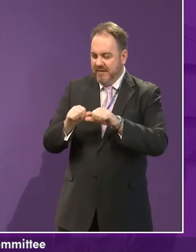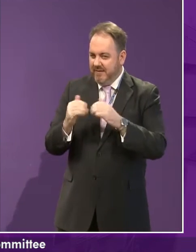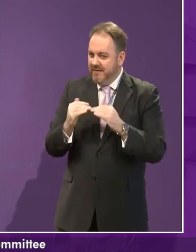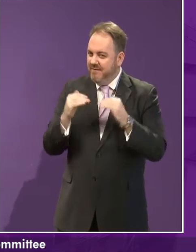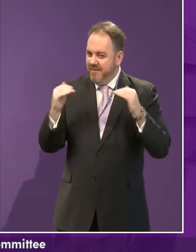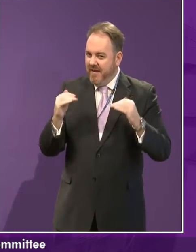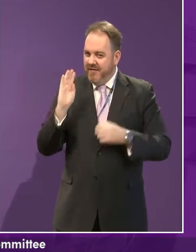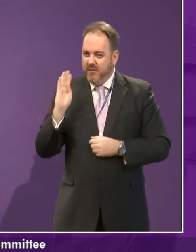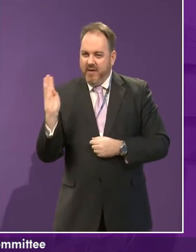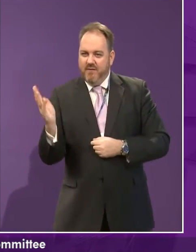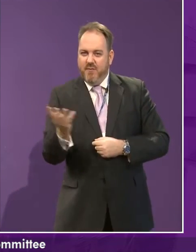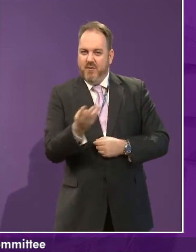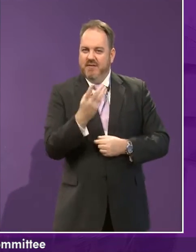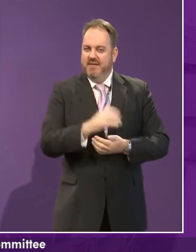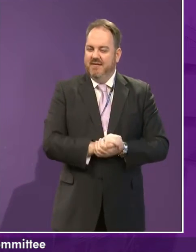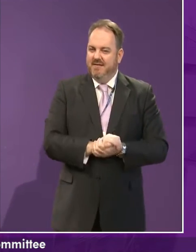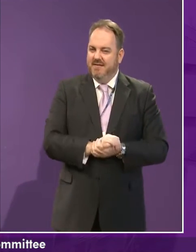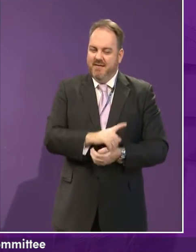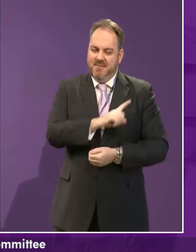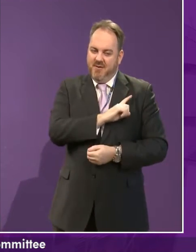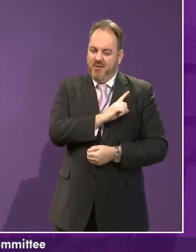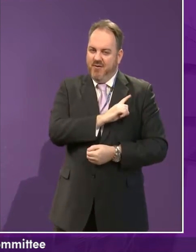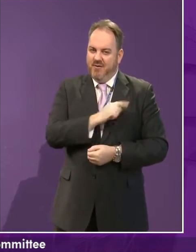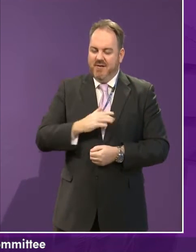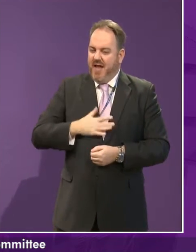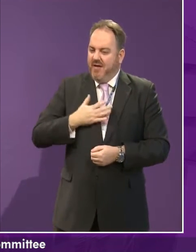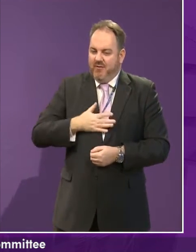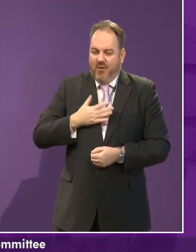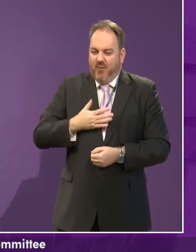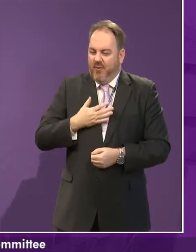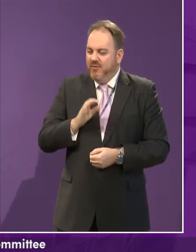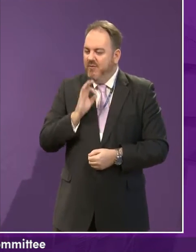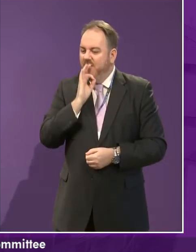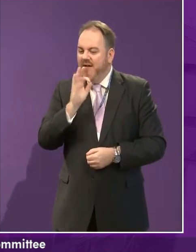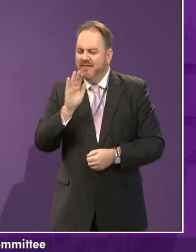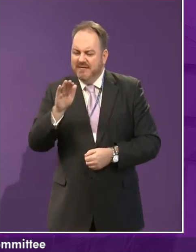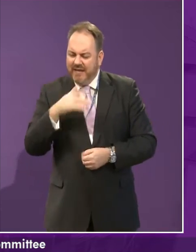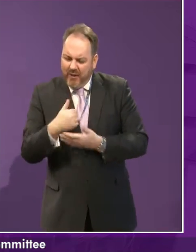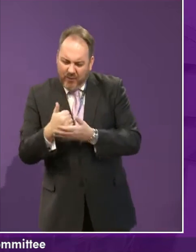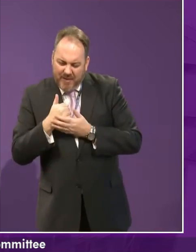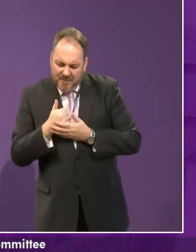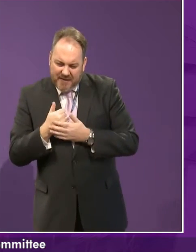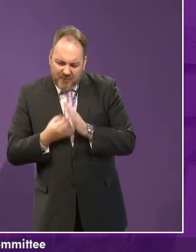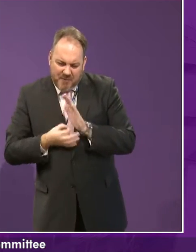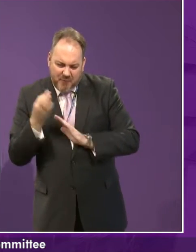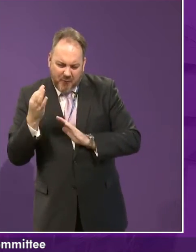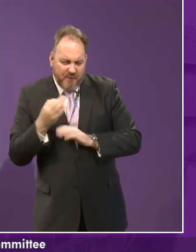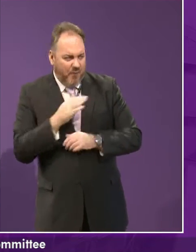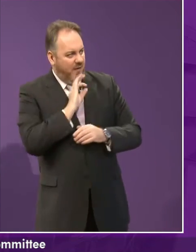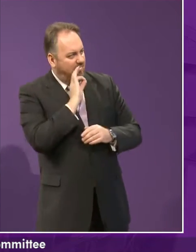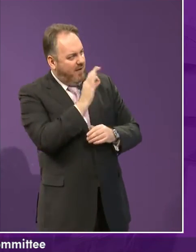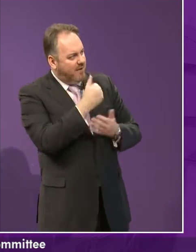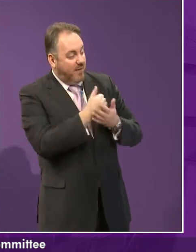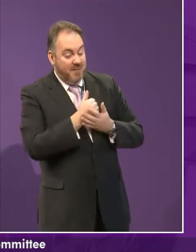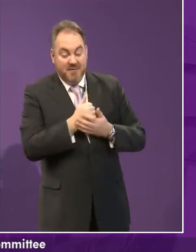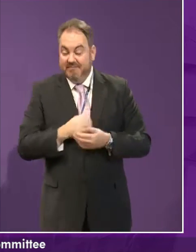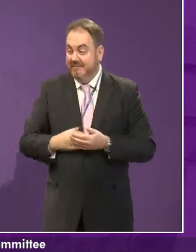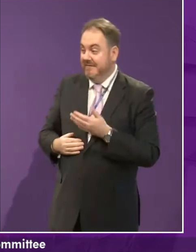able to complete the application so that you're not in a position where you have to ask for help? I think it'll be fair, Sheila, to let you come back in that